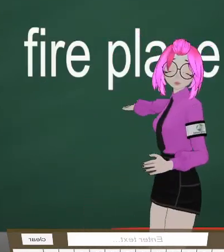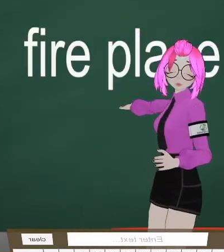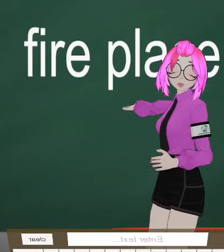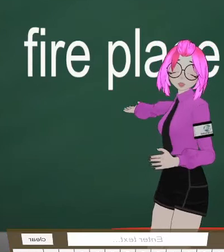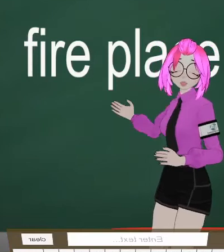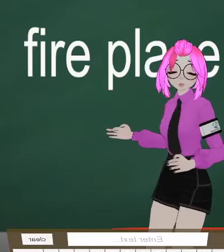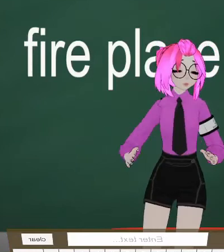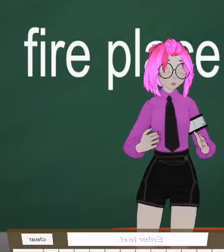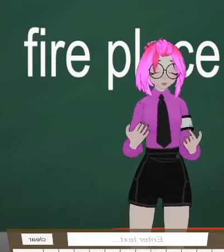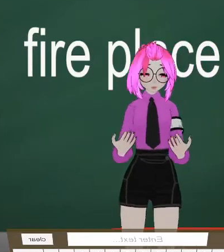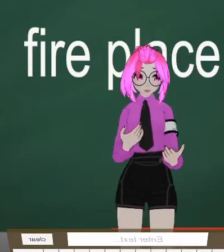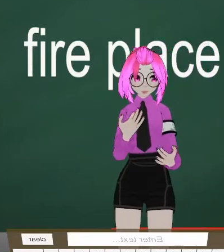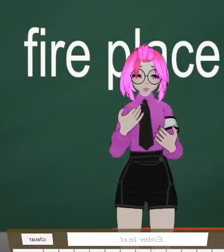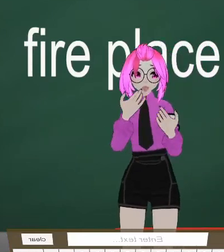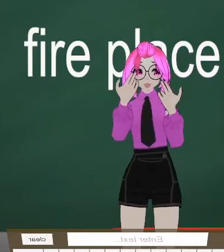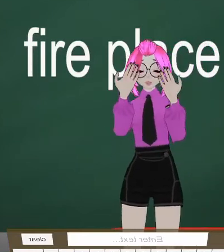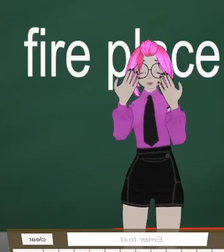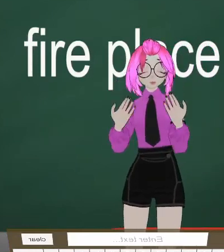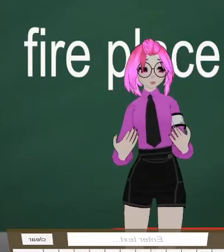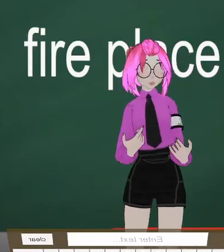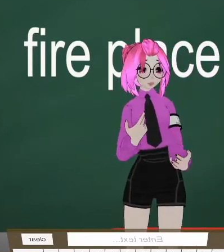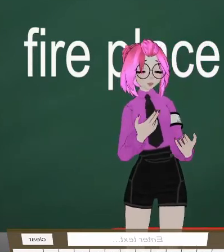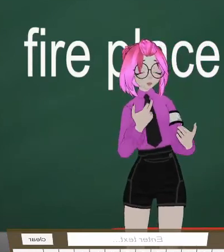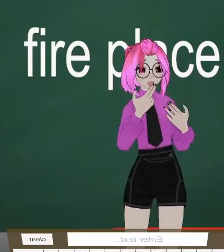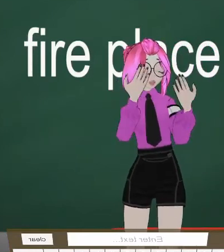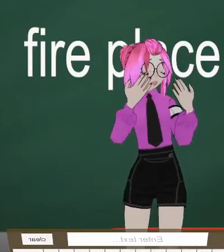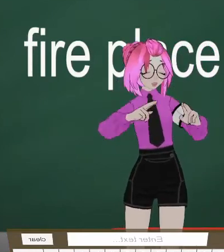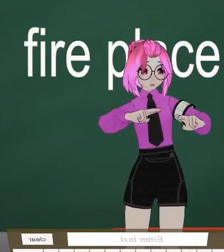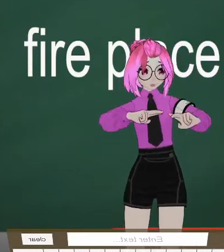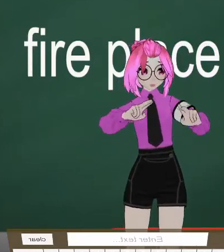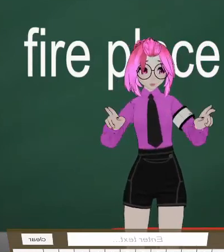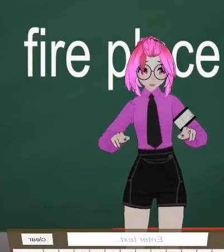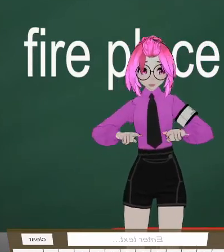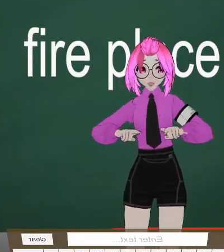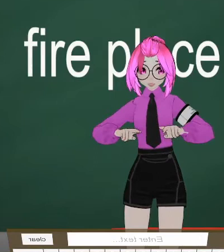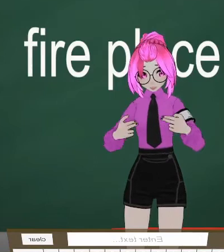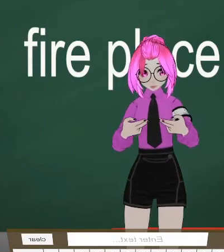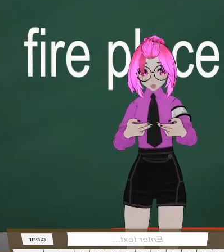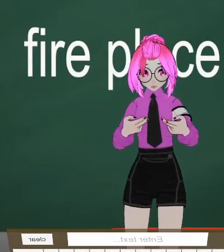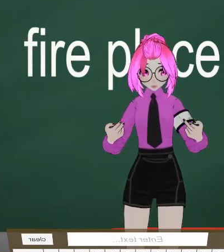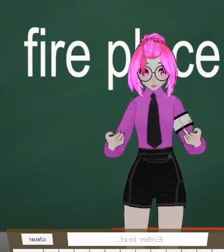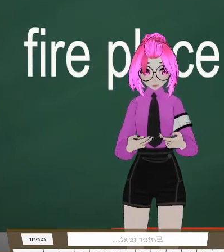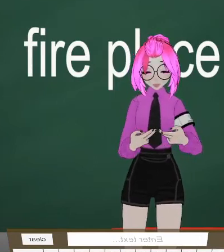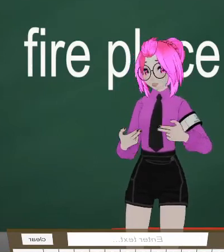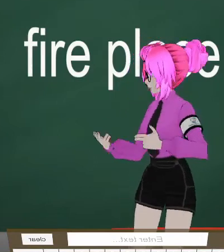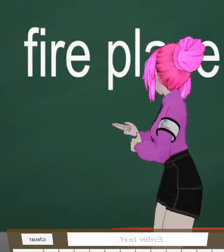fireplace fire everyone fire place or place so